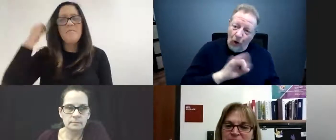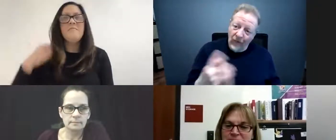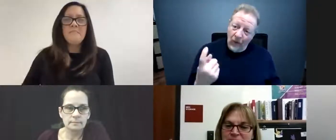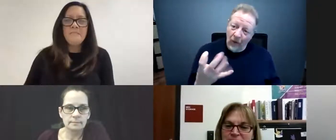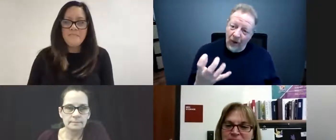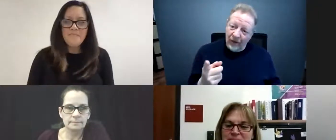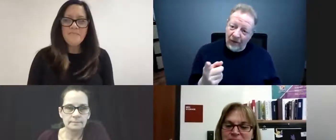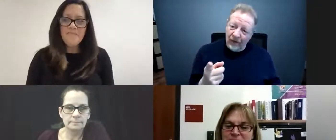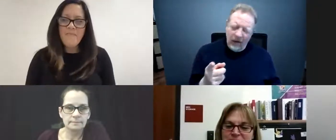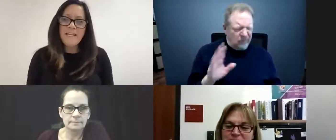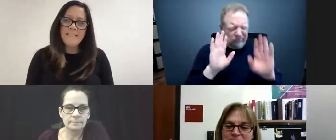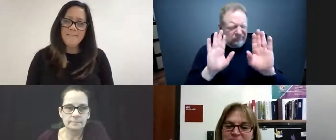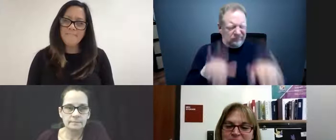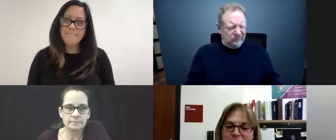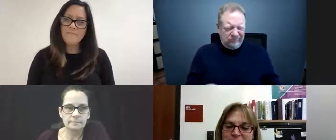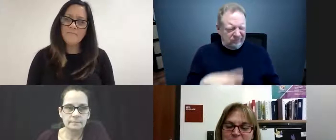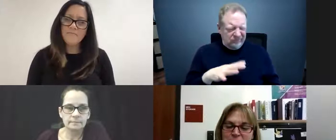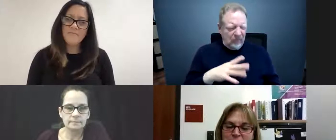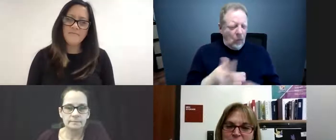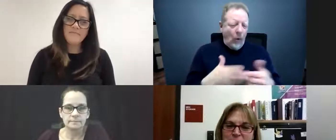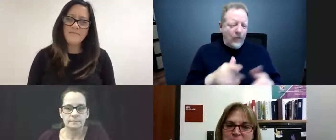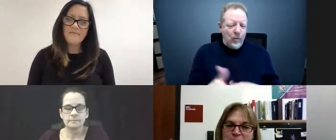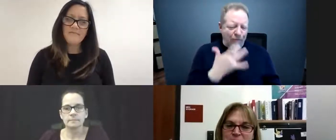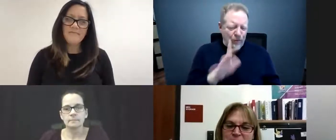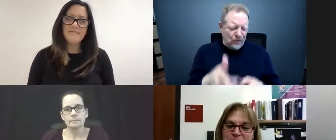Oh, no, that's fine. Whatever you prefer.